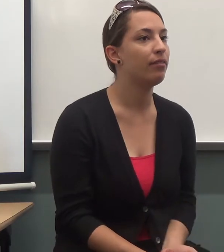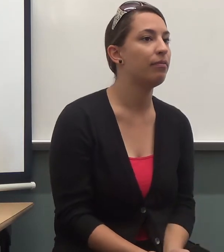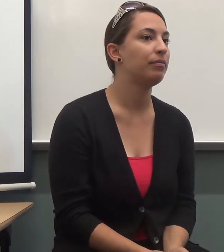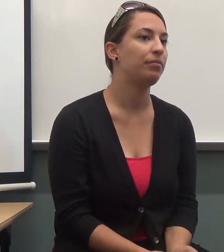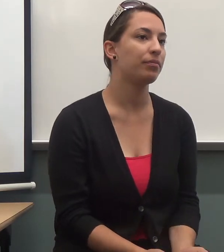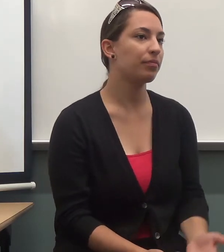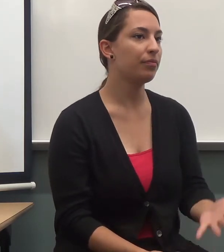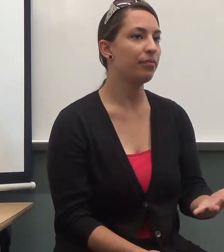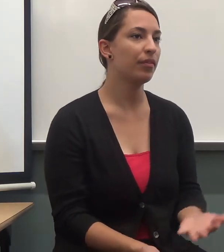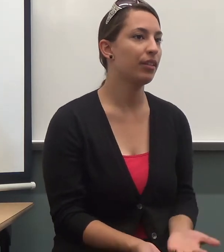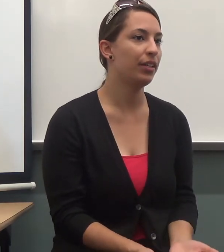in,